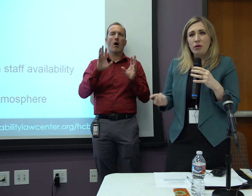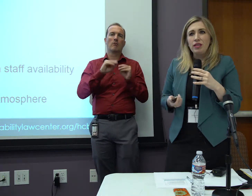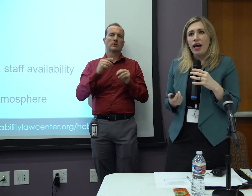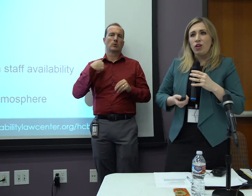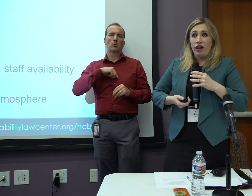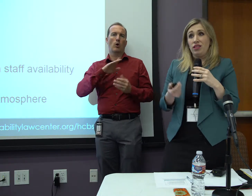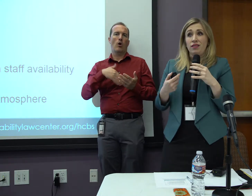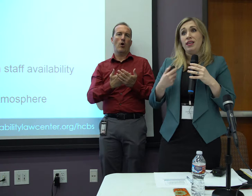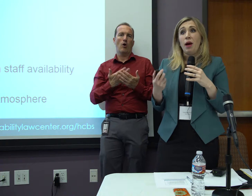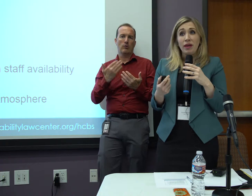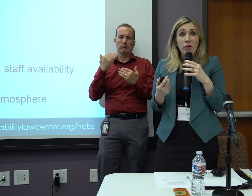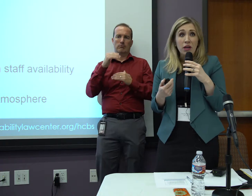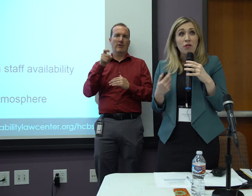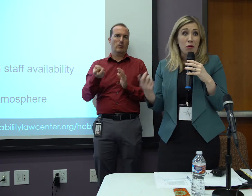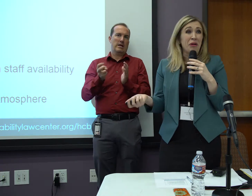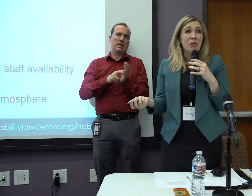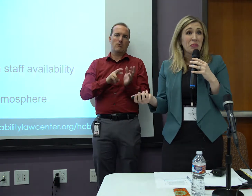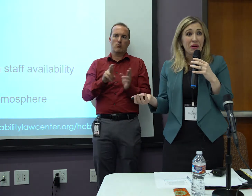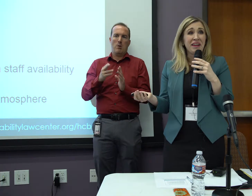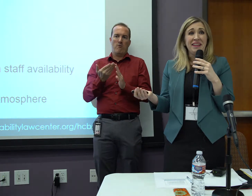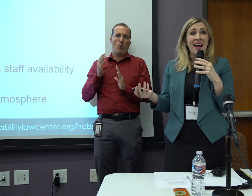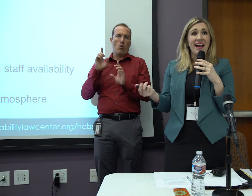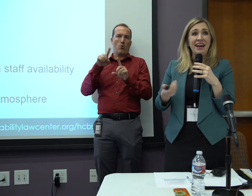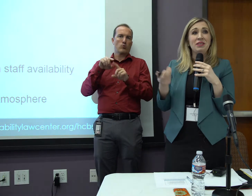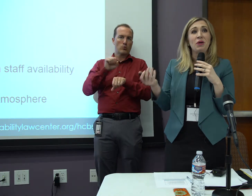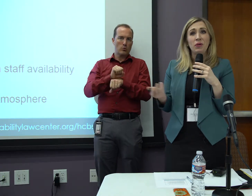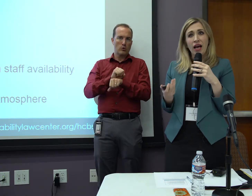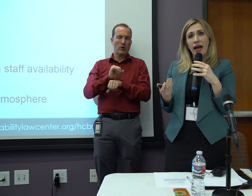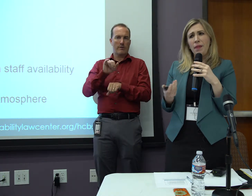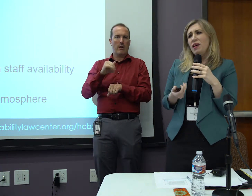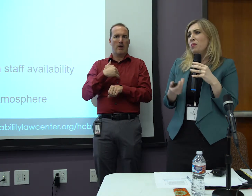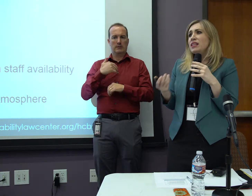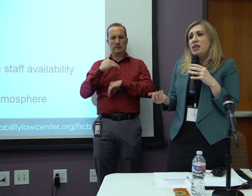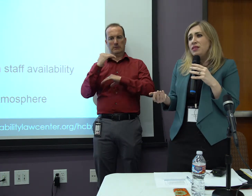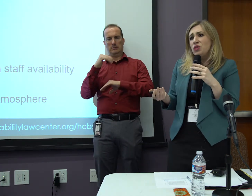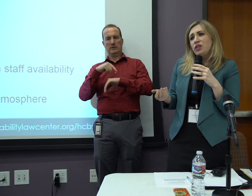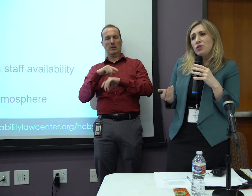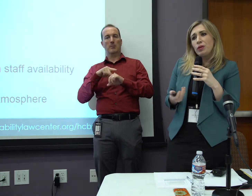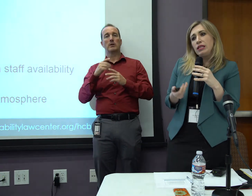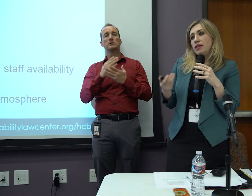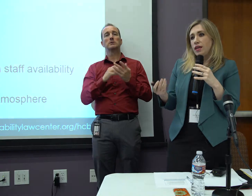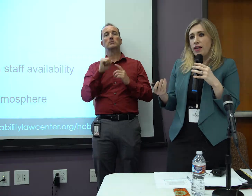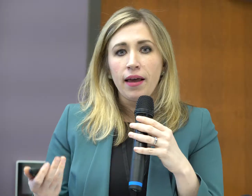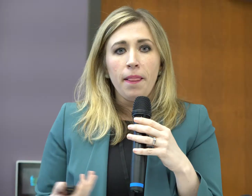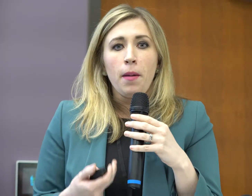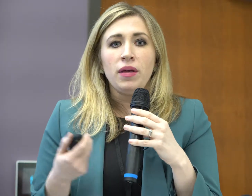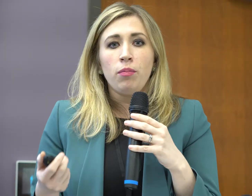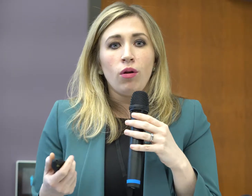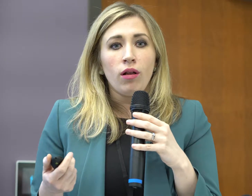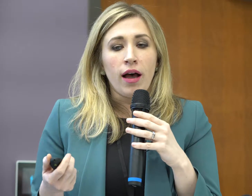all restricted. You have to get up and get ready before you go to work, and that has its own time. But in some situations, we were seeing things